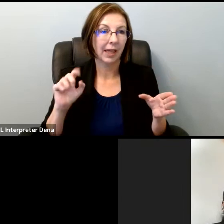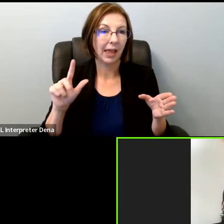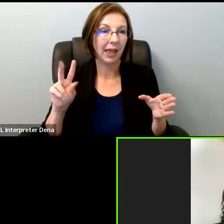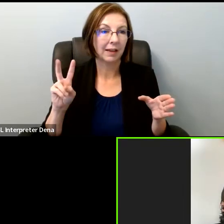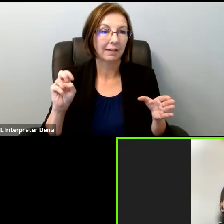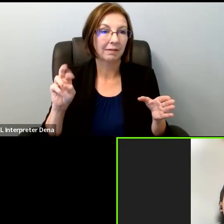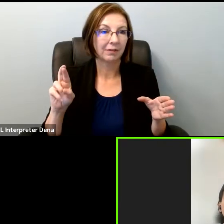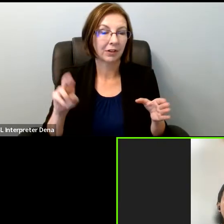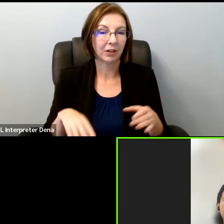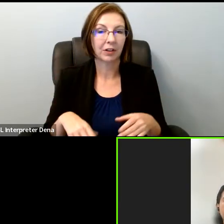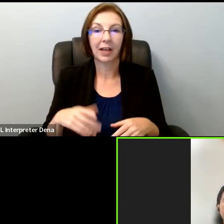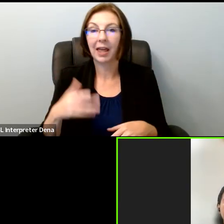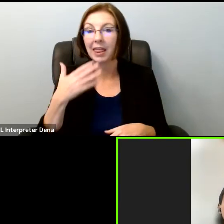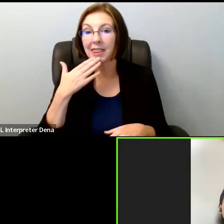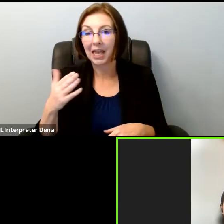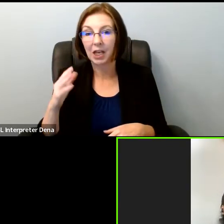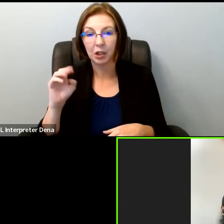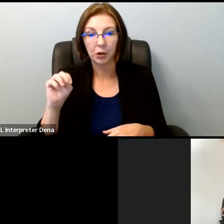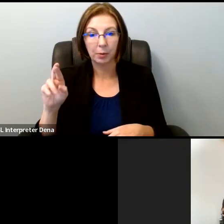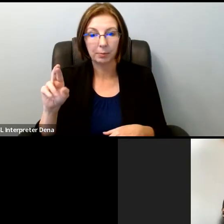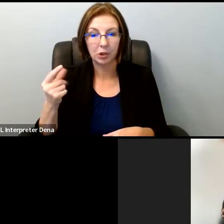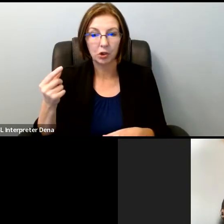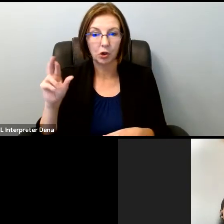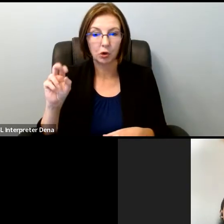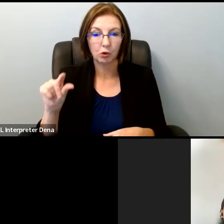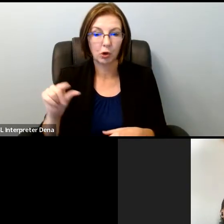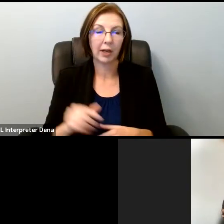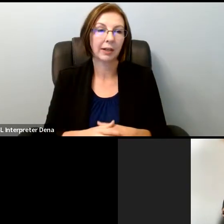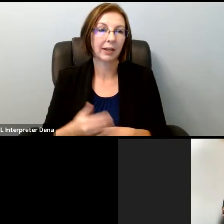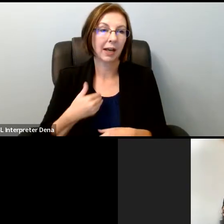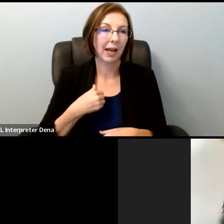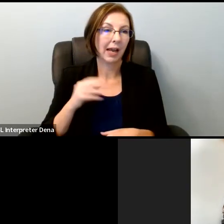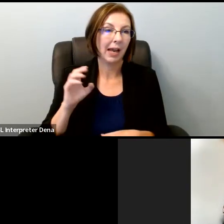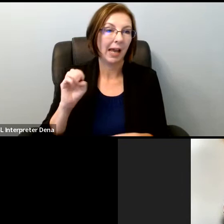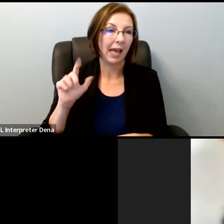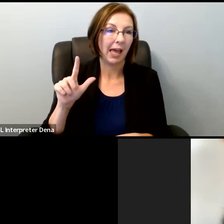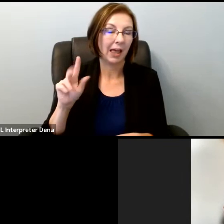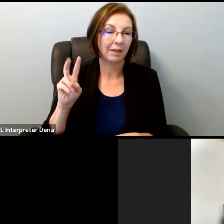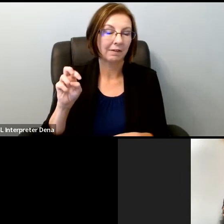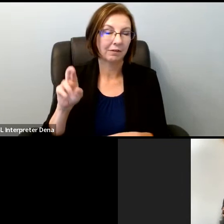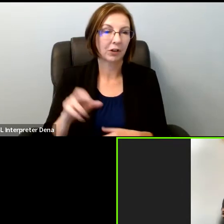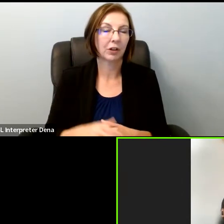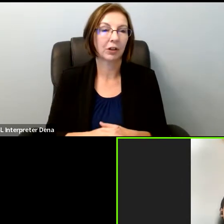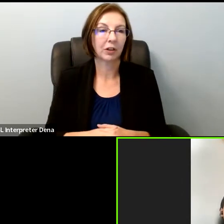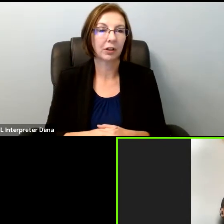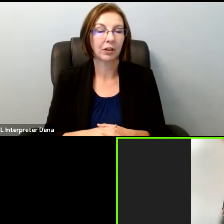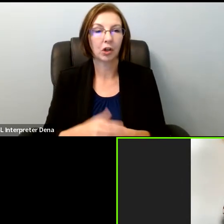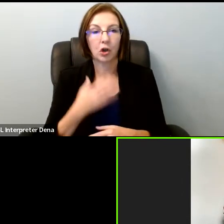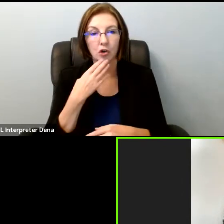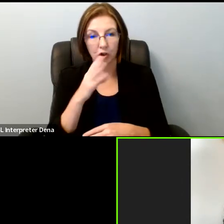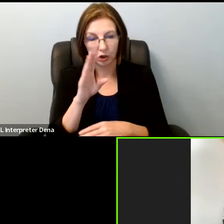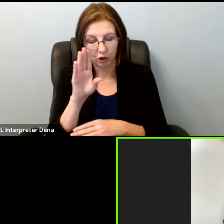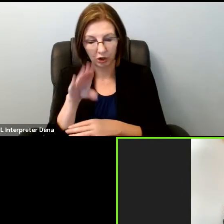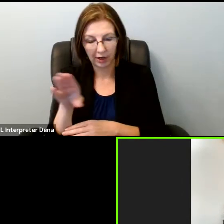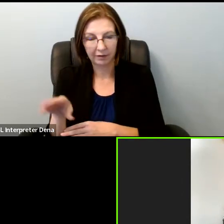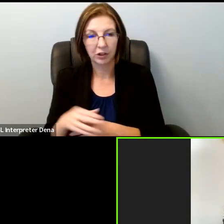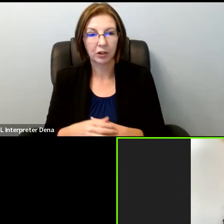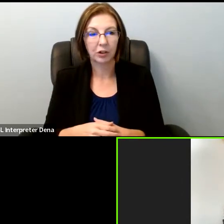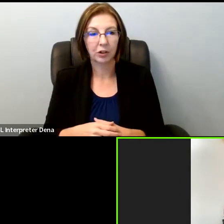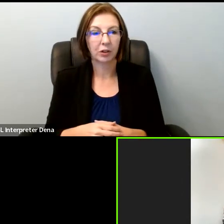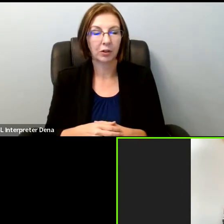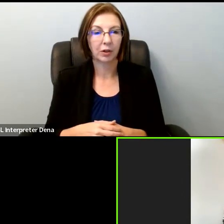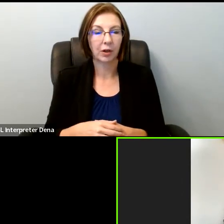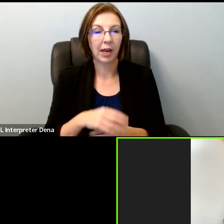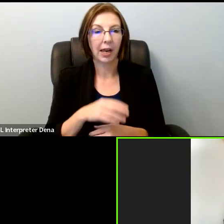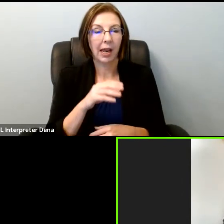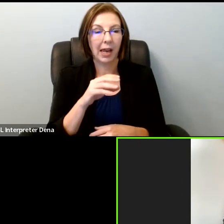Yes, Mr. Gregg, this is Elber. Please, Elber. Thank you. Thank you. Good afternoon, everyone. And dear Ms. Bonnie, thank you